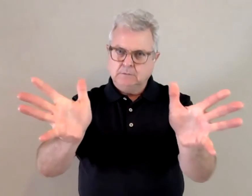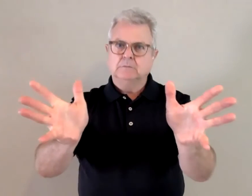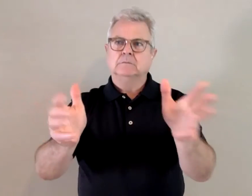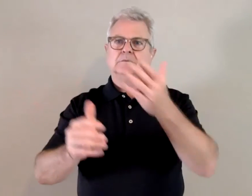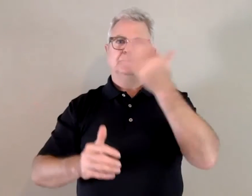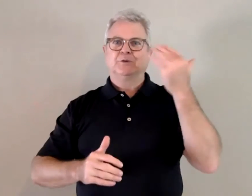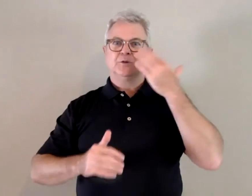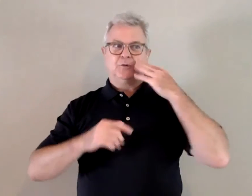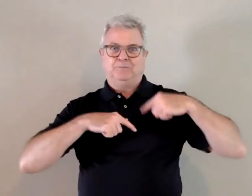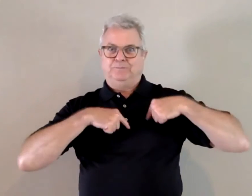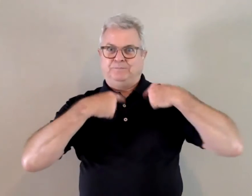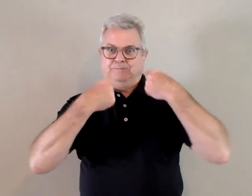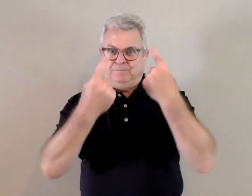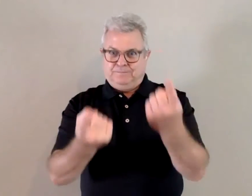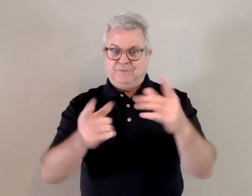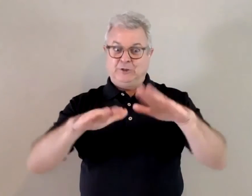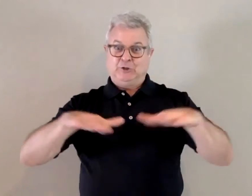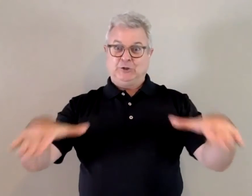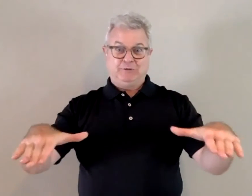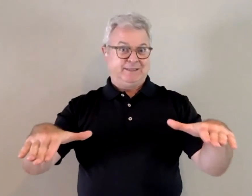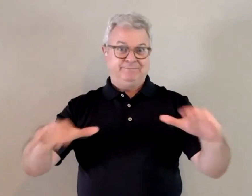It's really important.